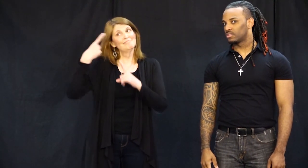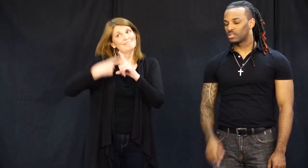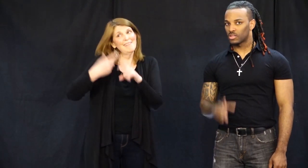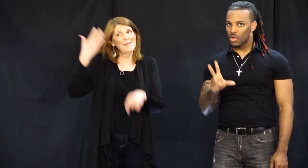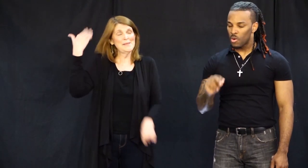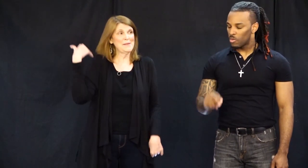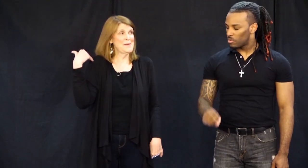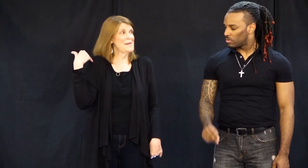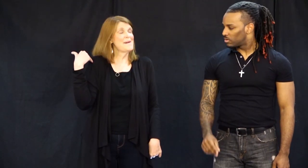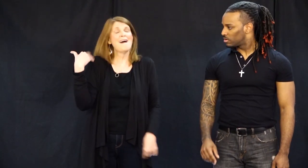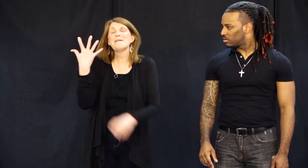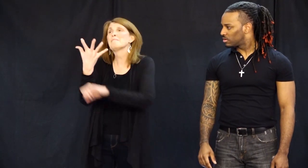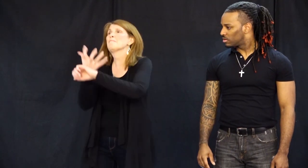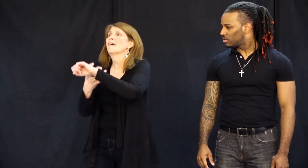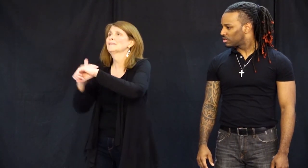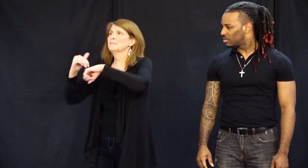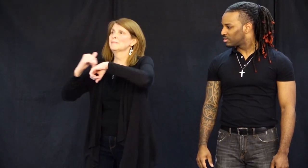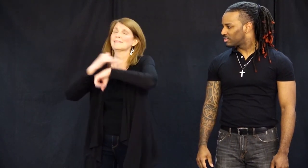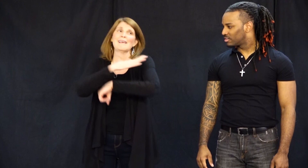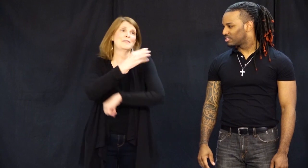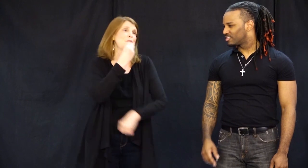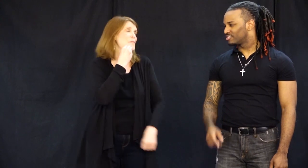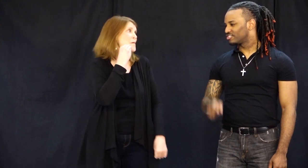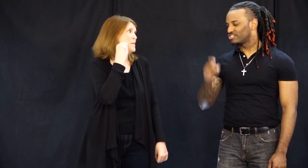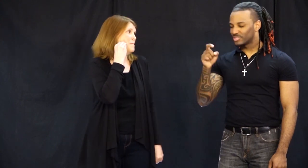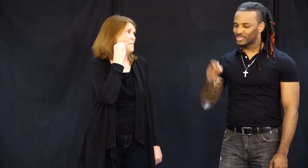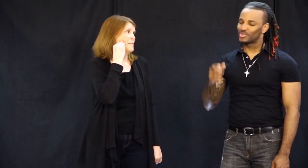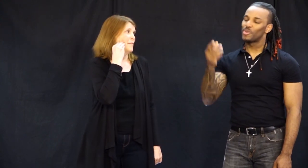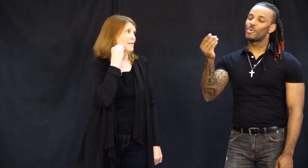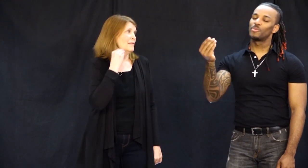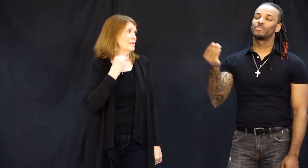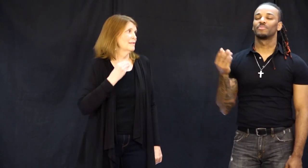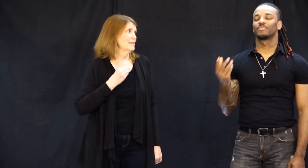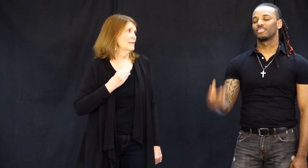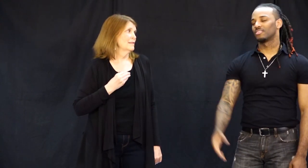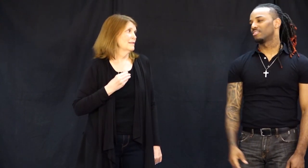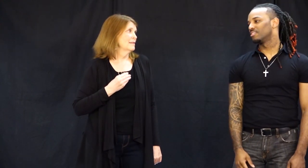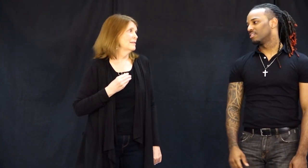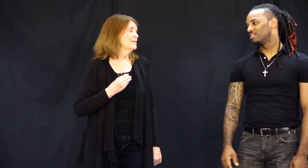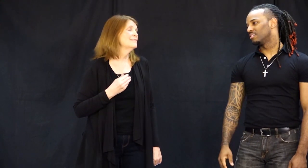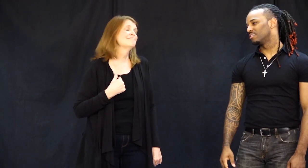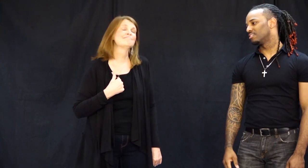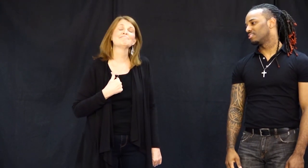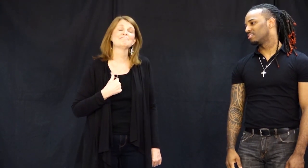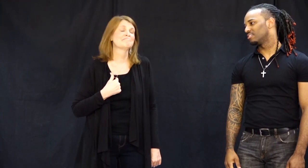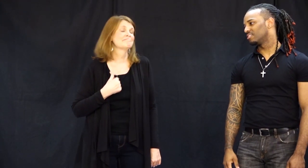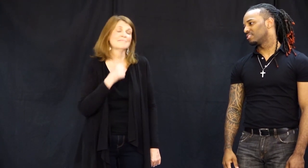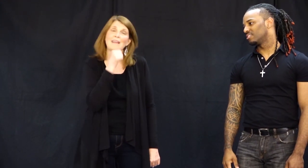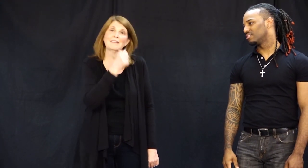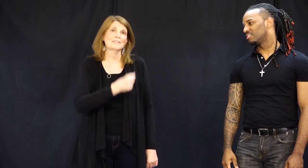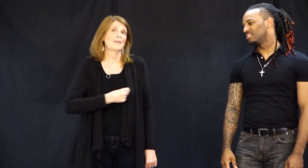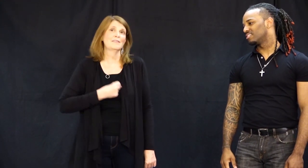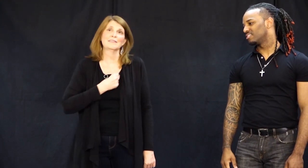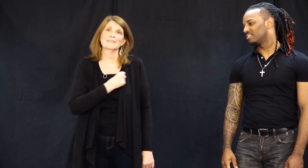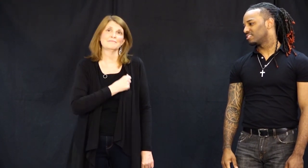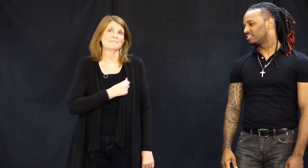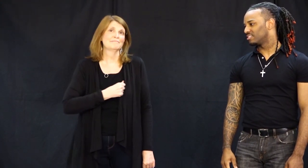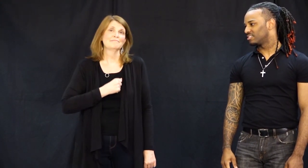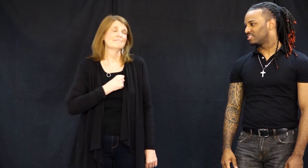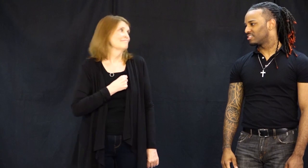ago. No. I begged him to send you home. You should have told me. I'm not sorry. I